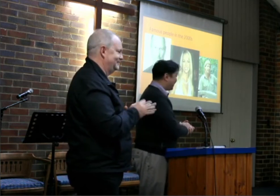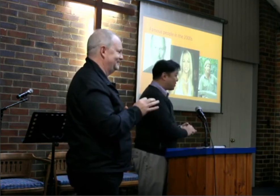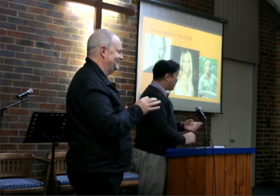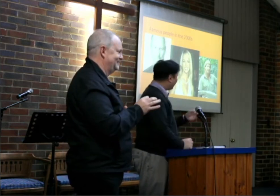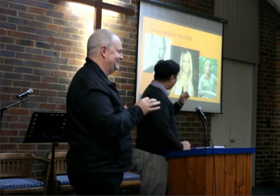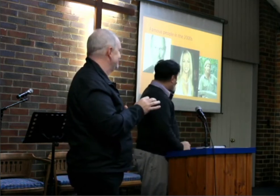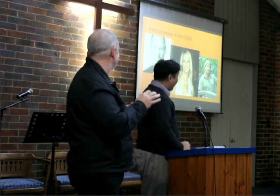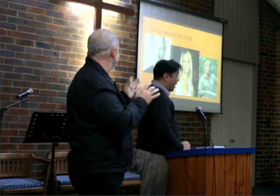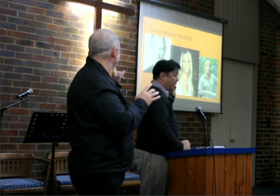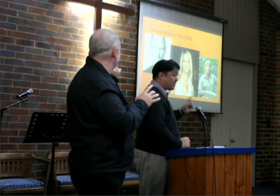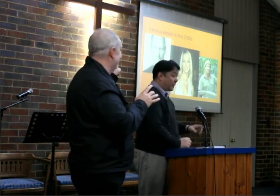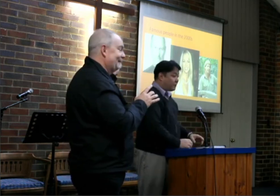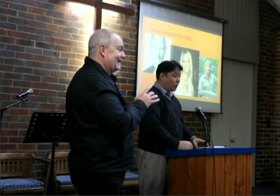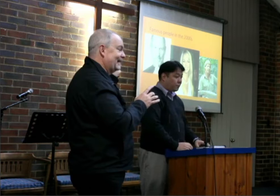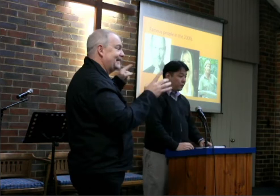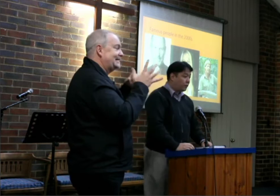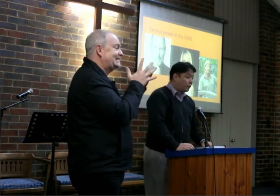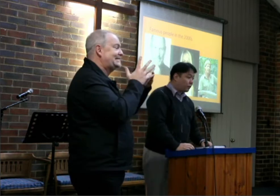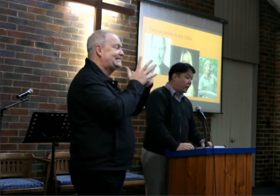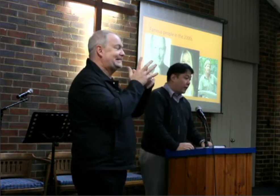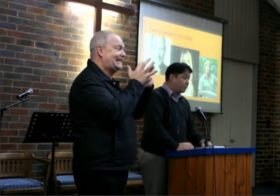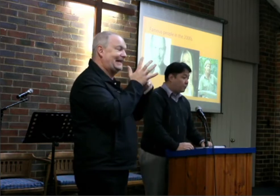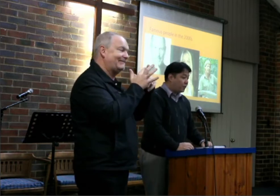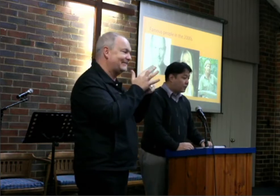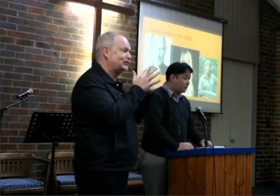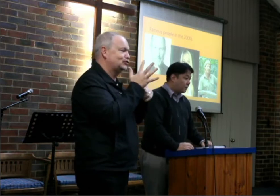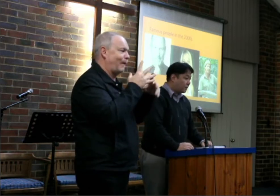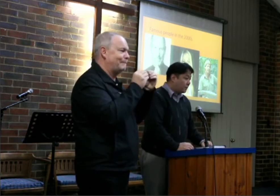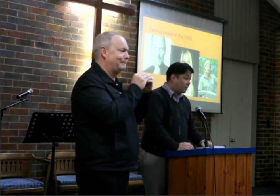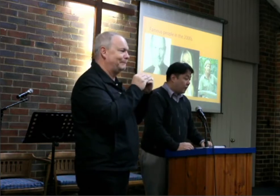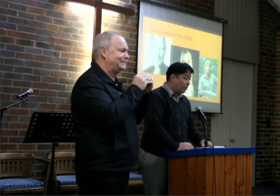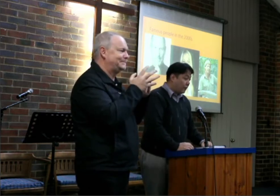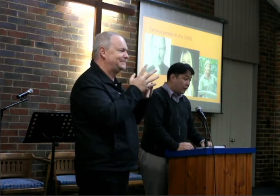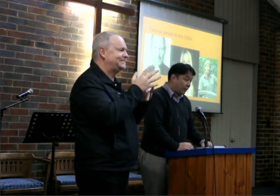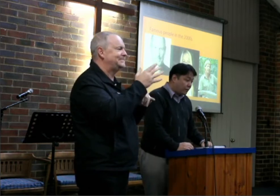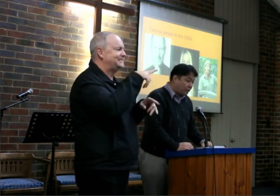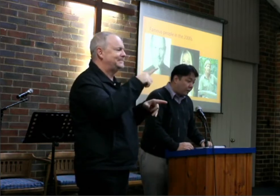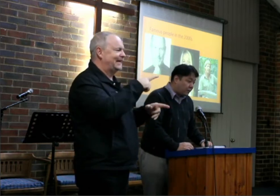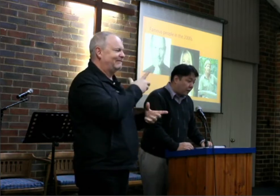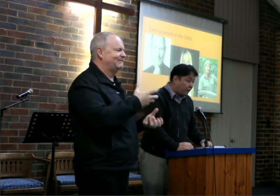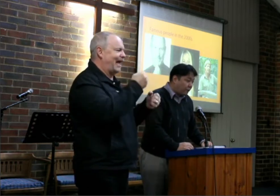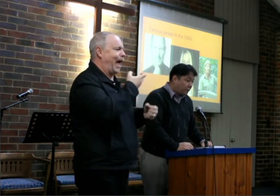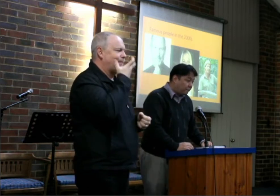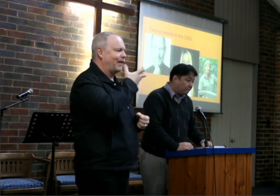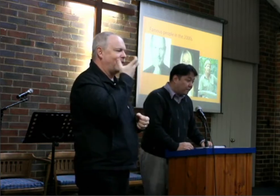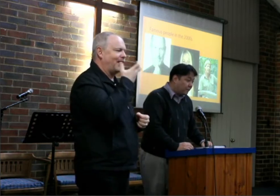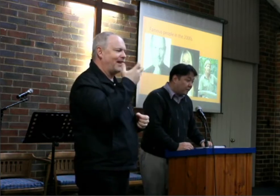No? All right, so we got Steve Jobs. You know, do you like Apple products? Has your parents got